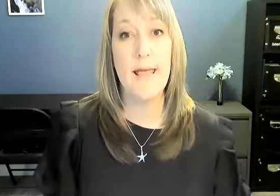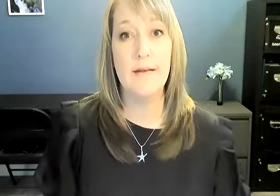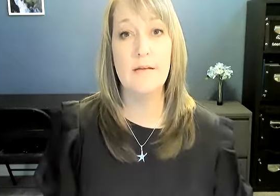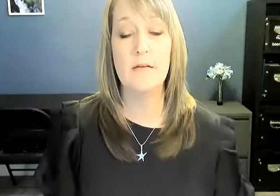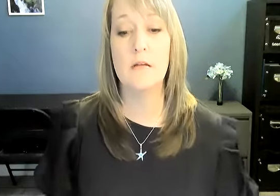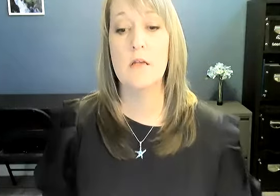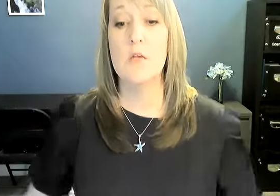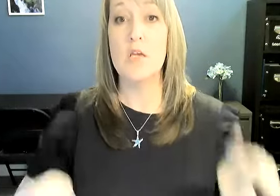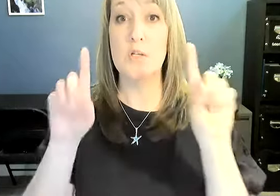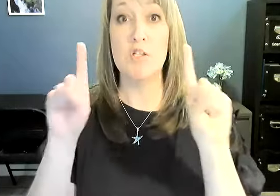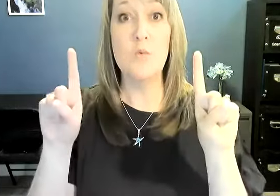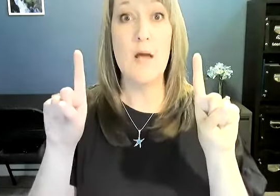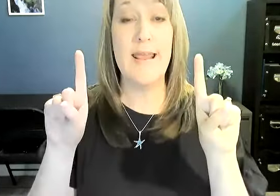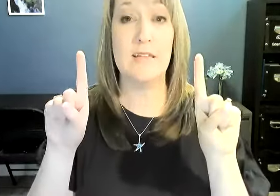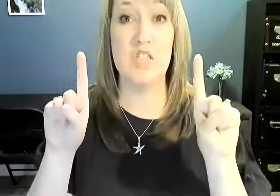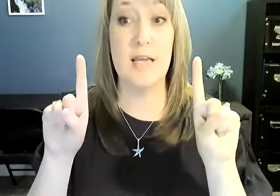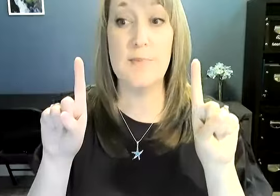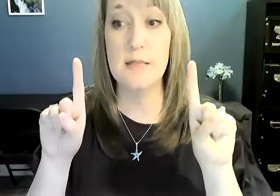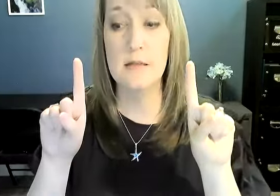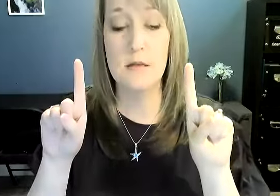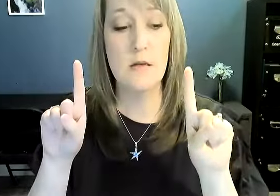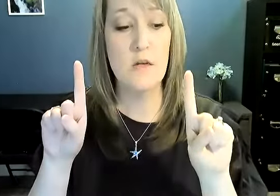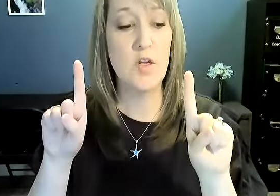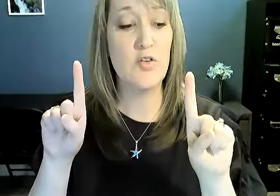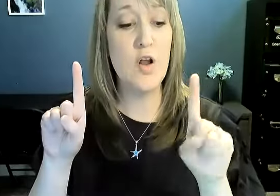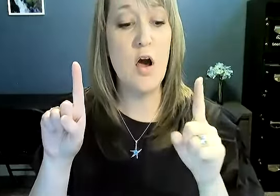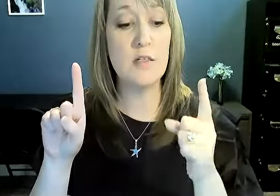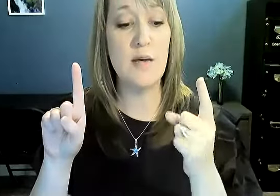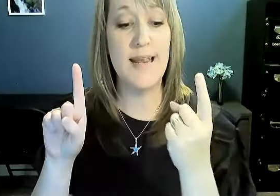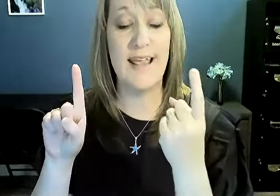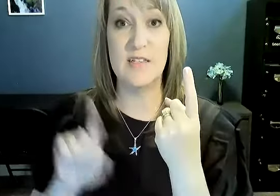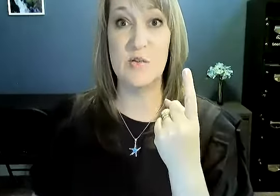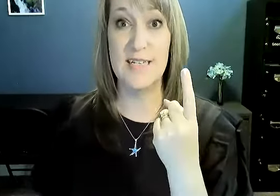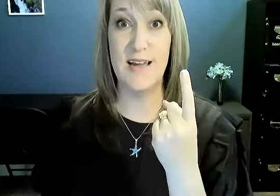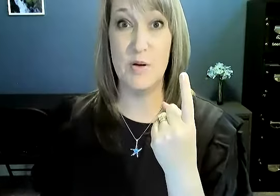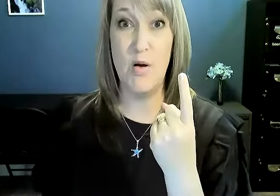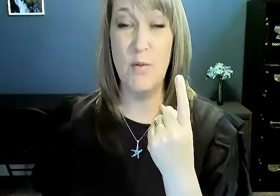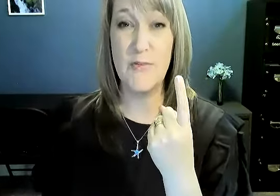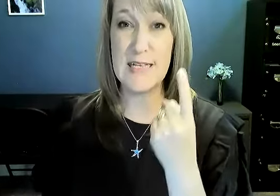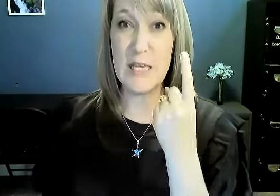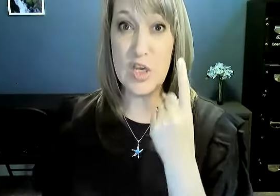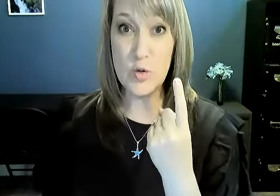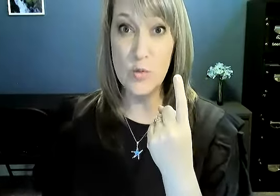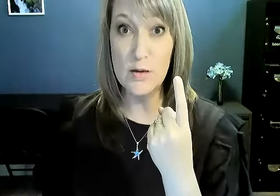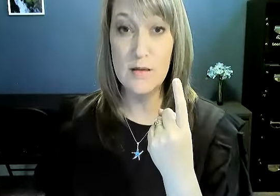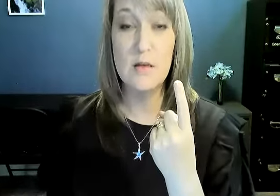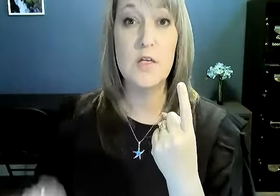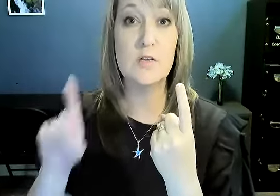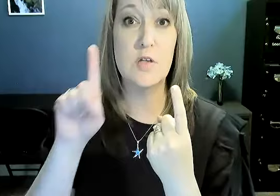When you want 2 one hand shapes, your non-dominant hand is going to have your palm facing you. Your dominant